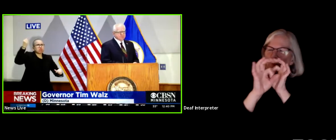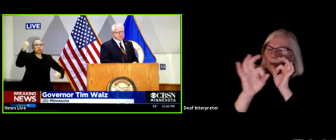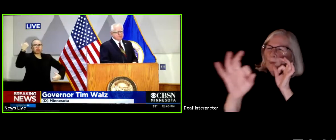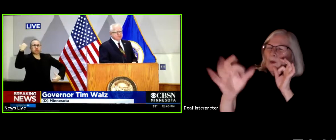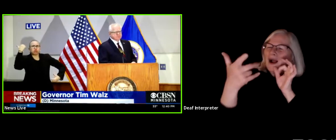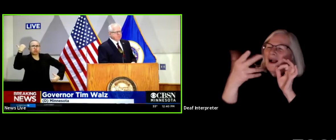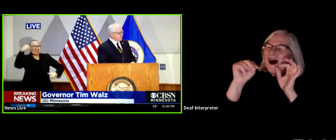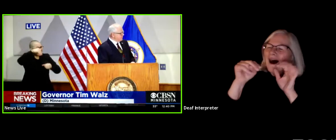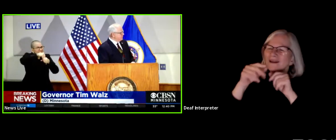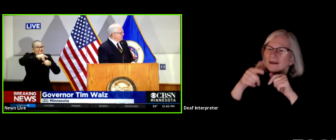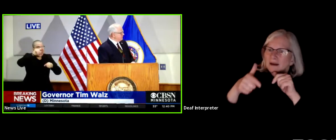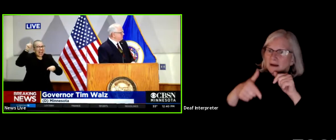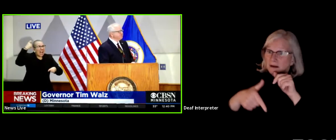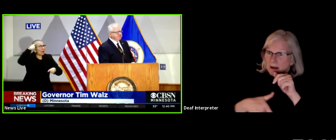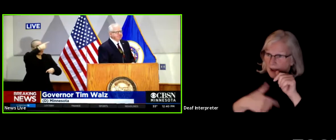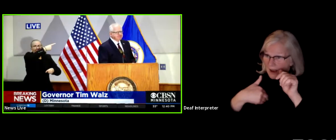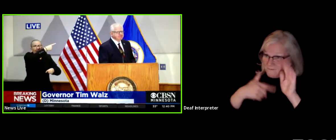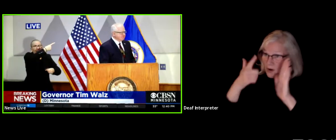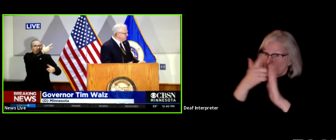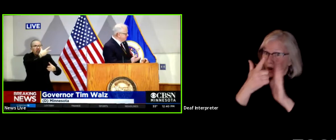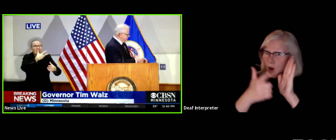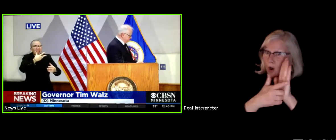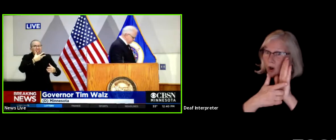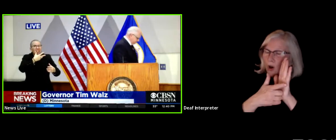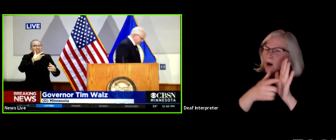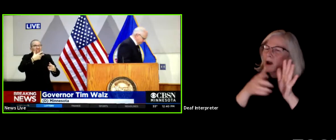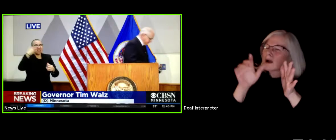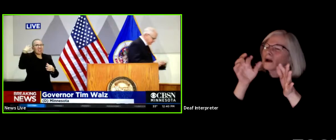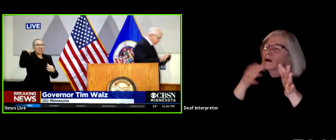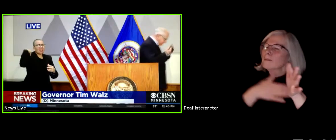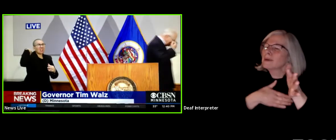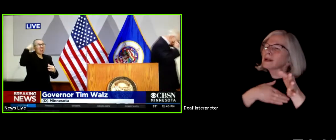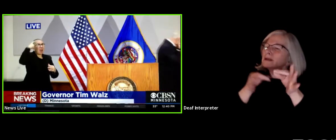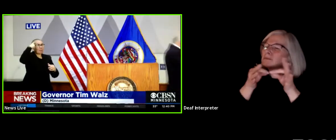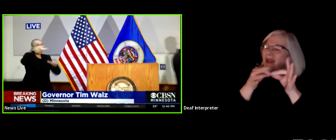which would include the governor's residence and the streets of the city of St. Paul.